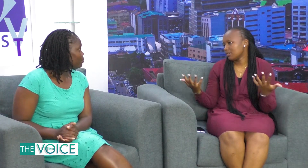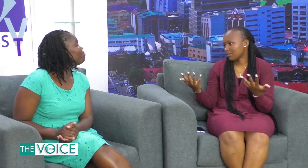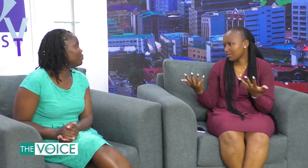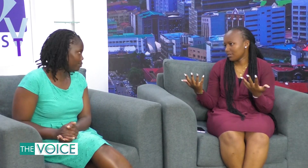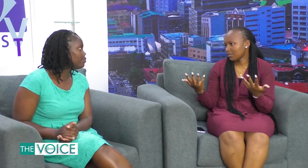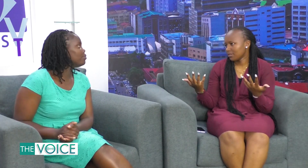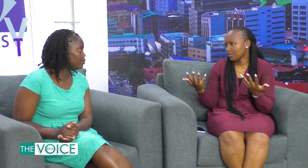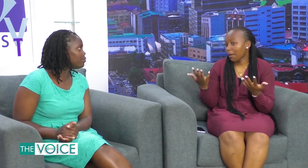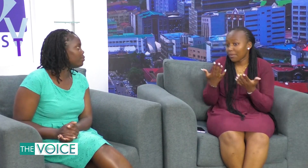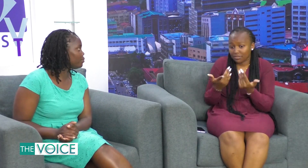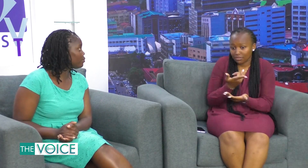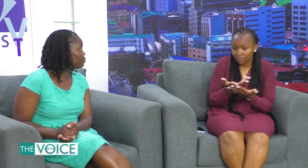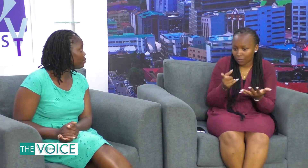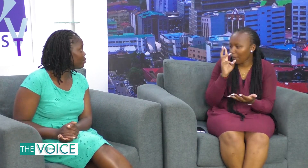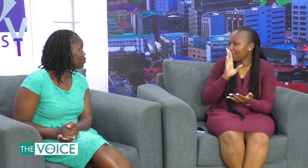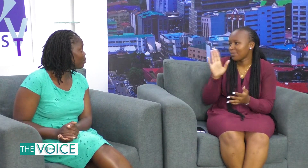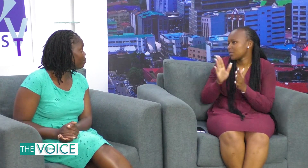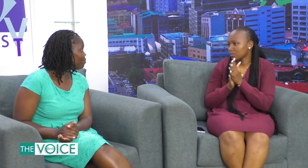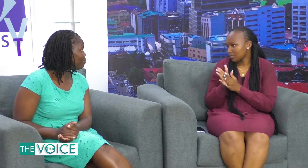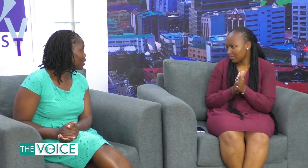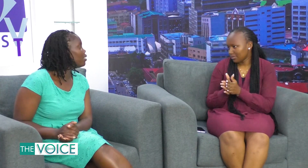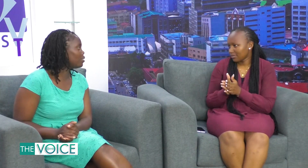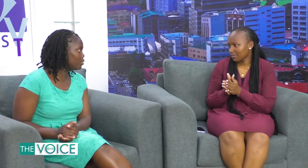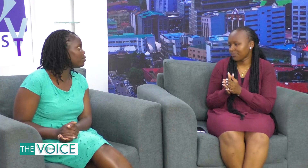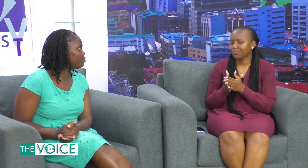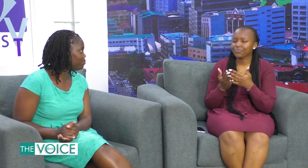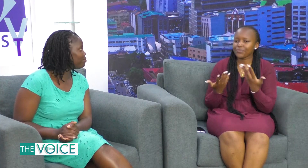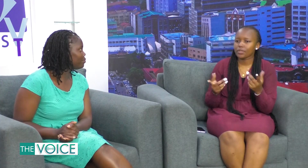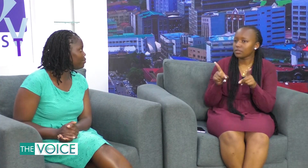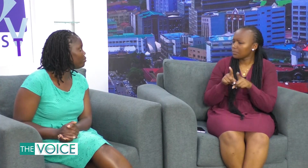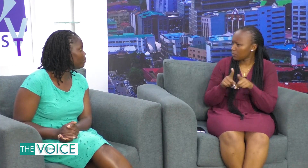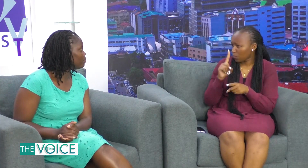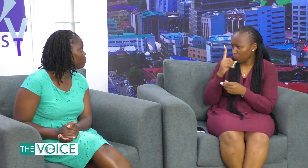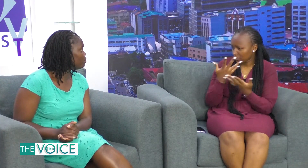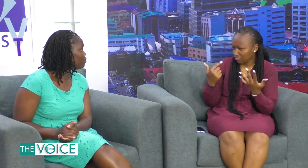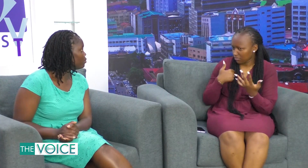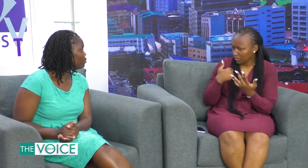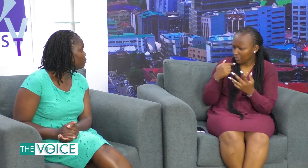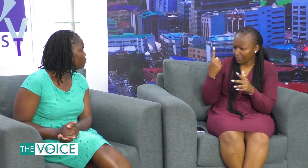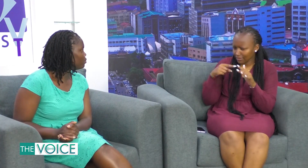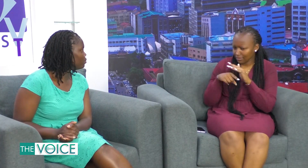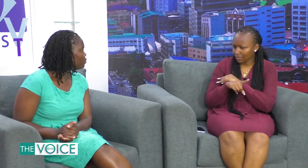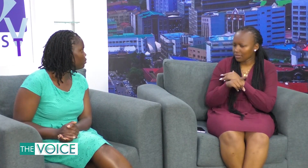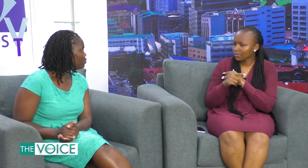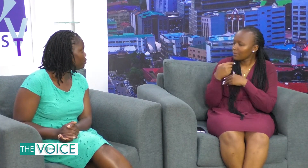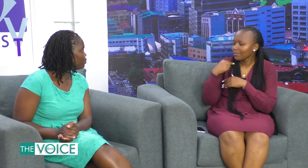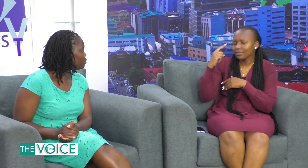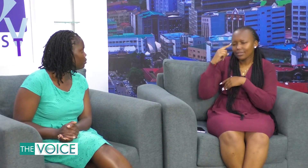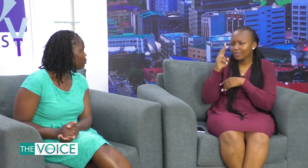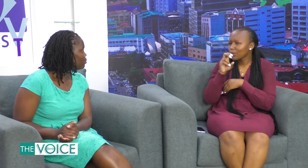science is a hard course. But one thing that they don't know is that you need to have an interest in what you're doing, and also you need